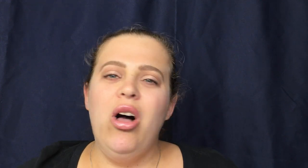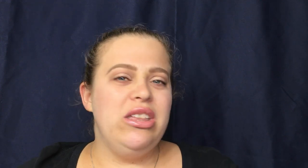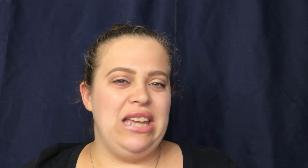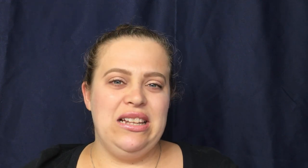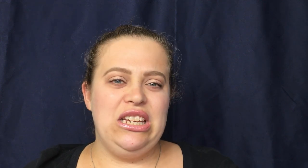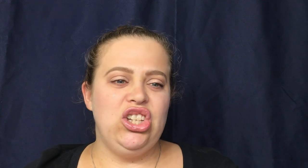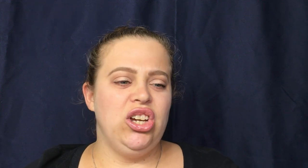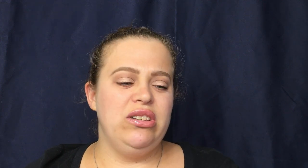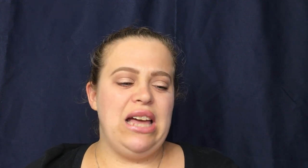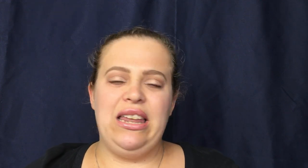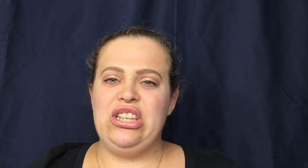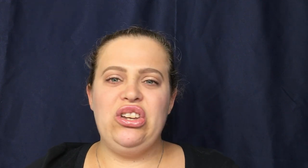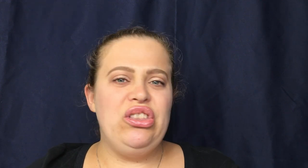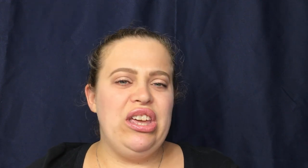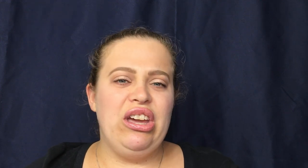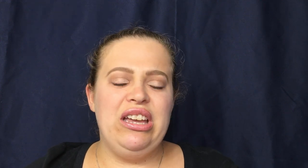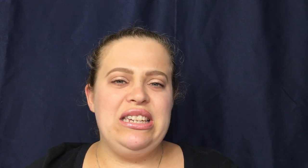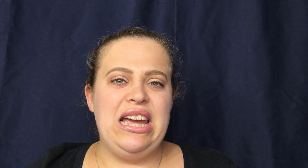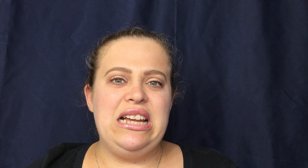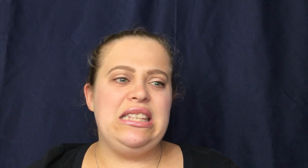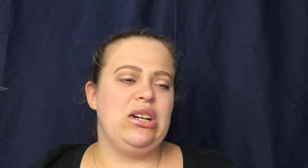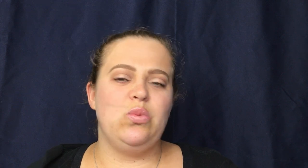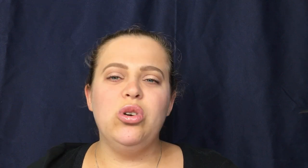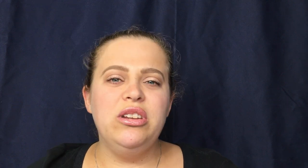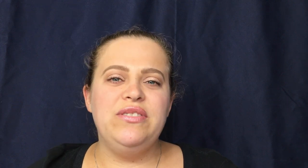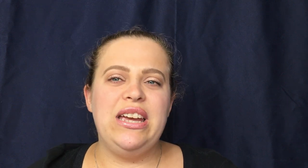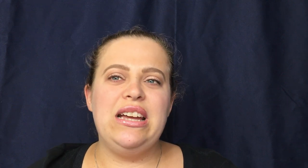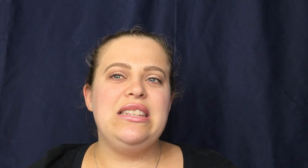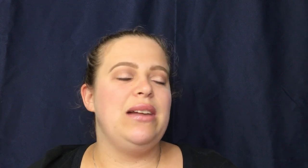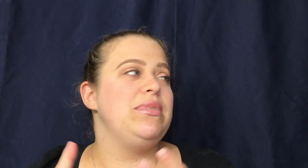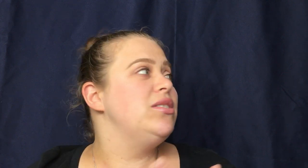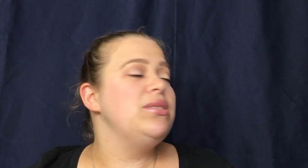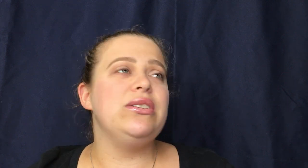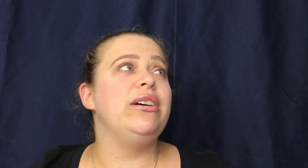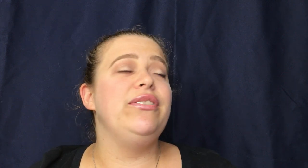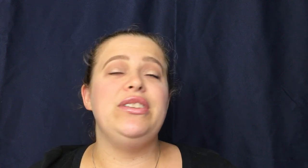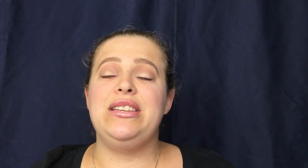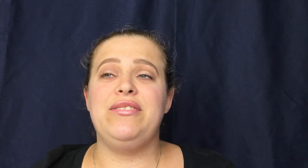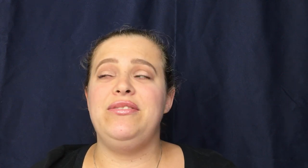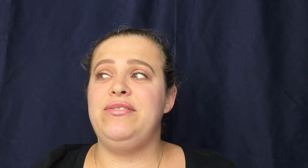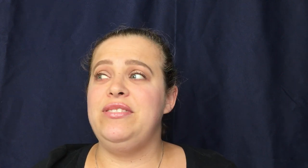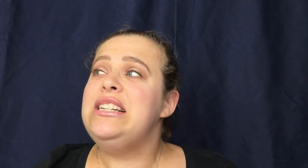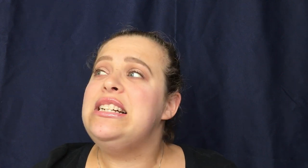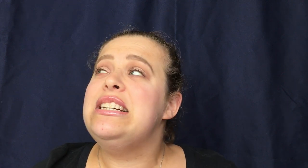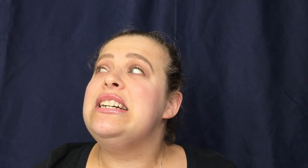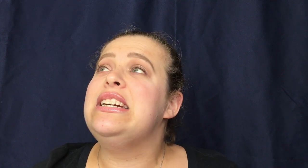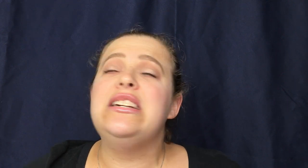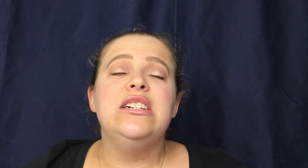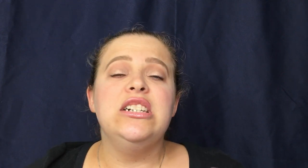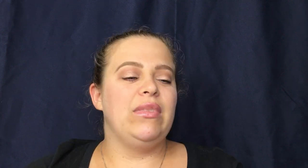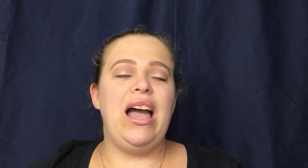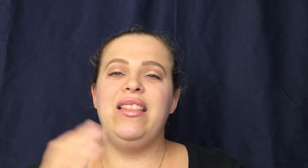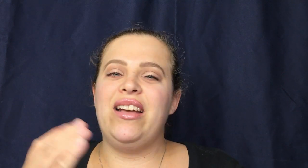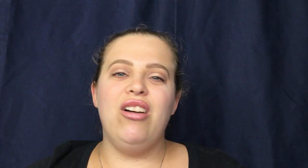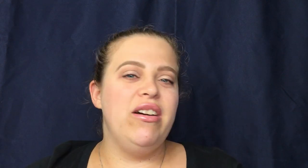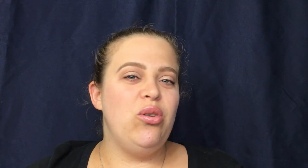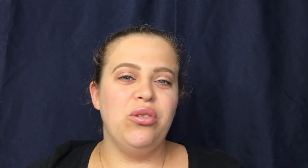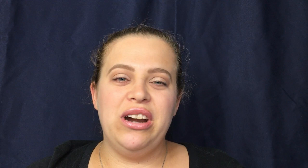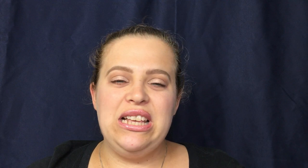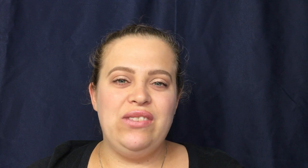the dancing shows. I like So You Think You Can Dance. There's World of Dance, and I'm so sorry if you see that fly. I like Law and Order